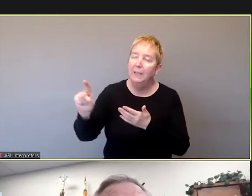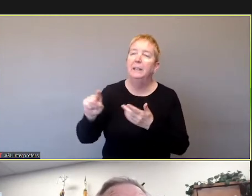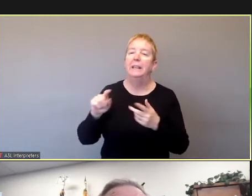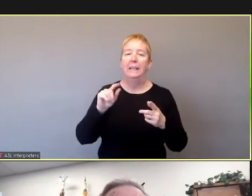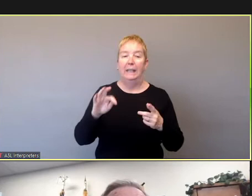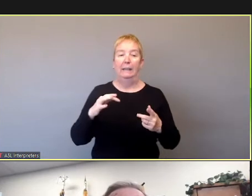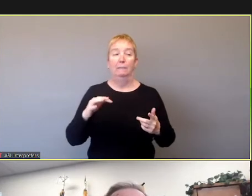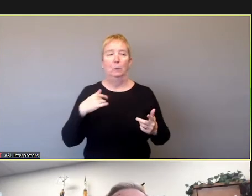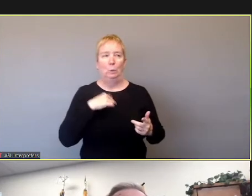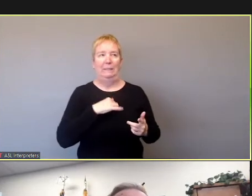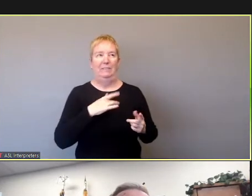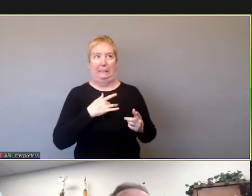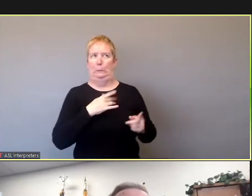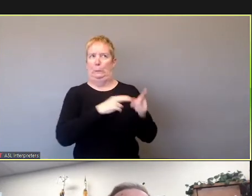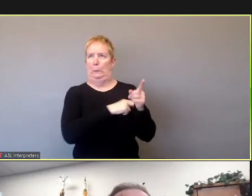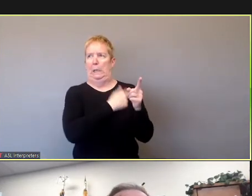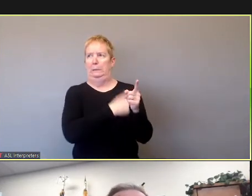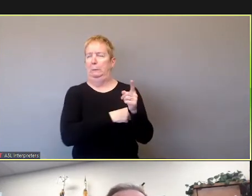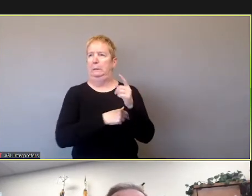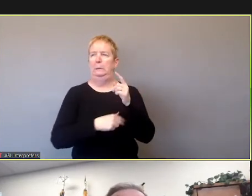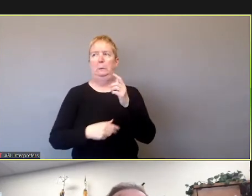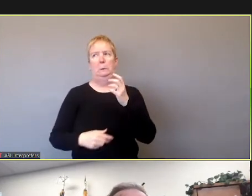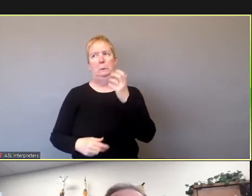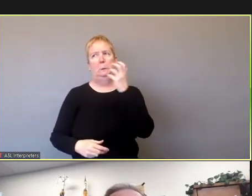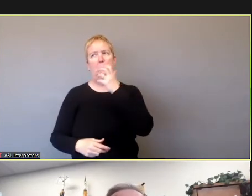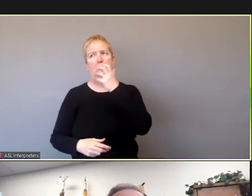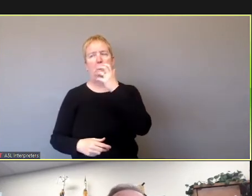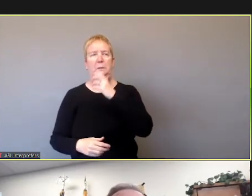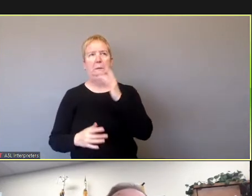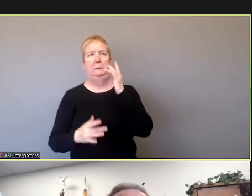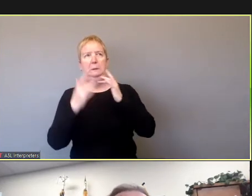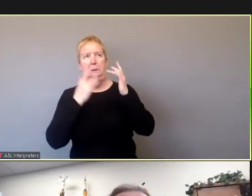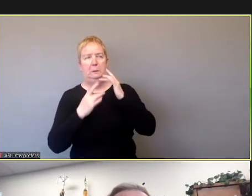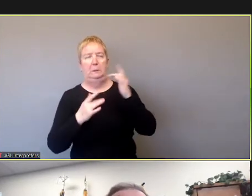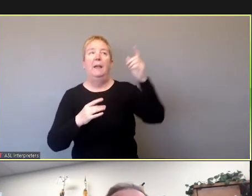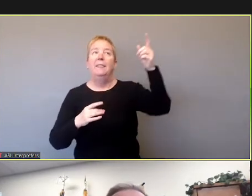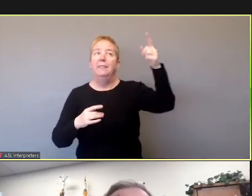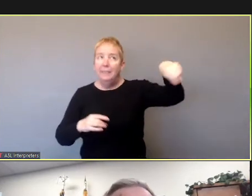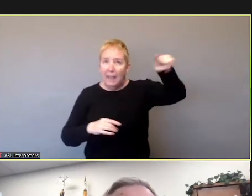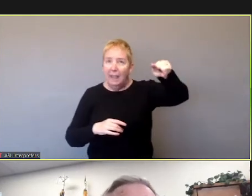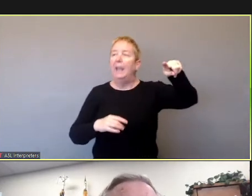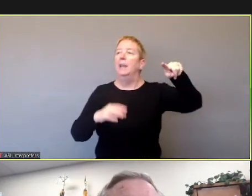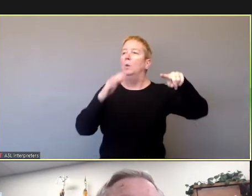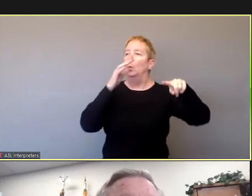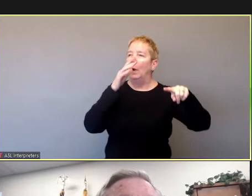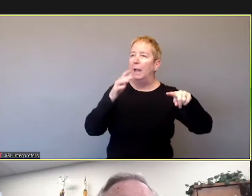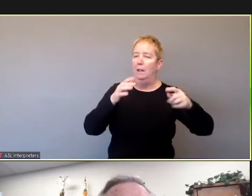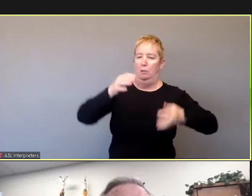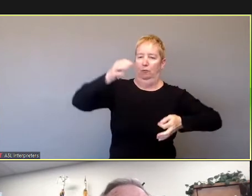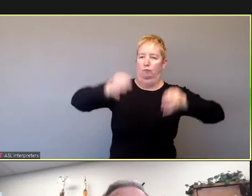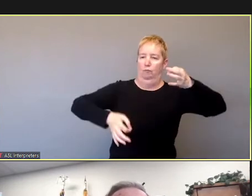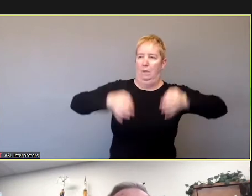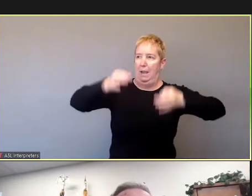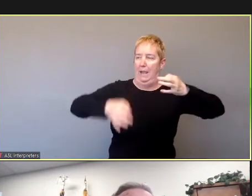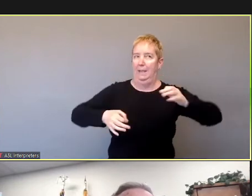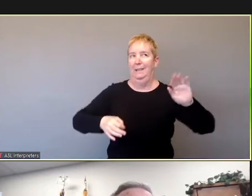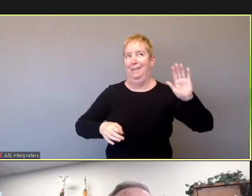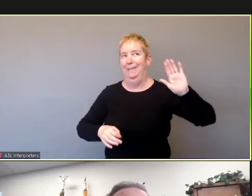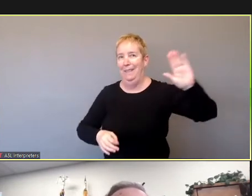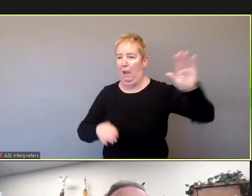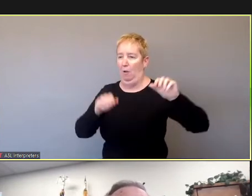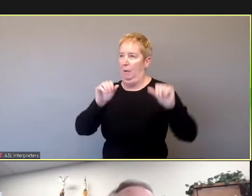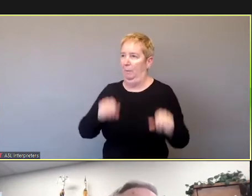good, get together and rank their ability to respond to the current volume in the pandemic.